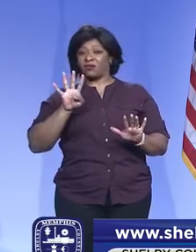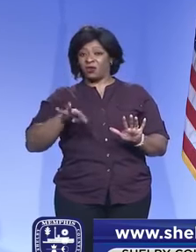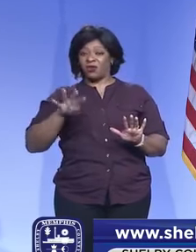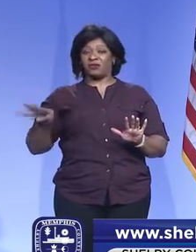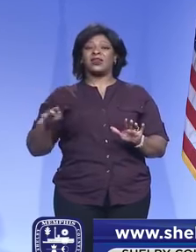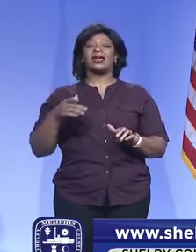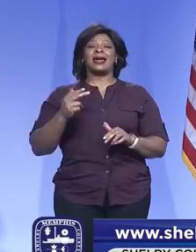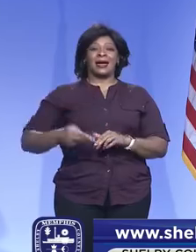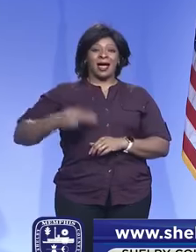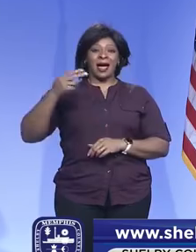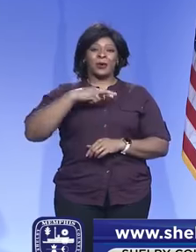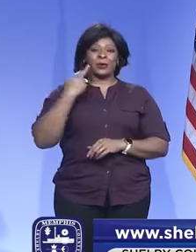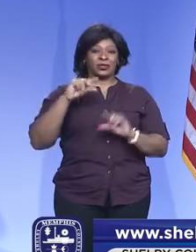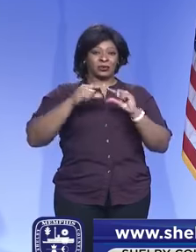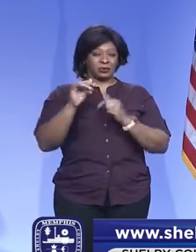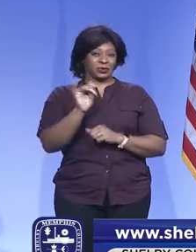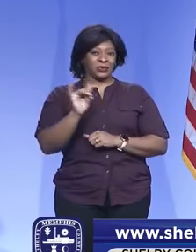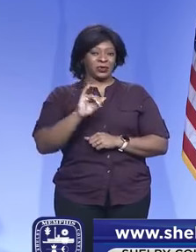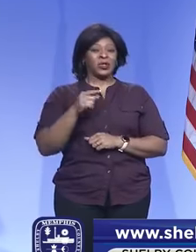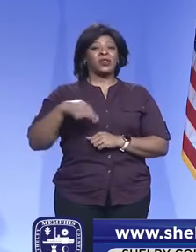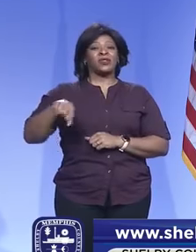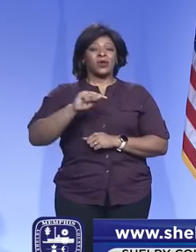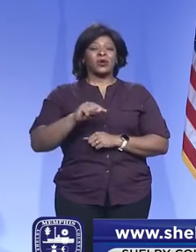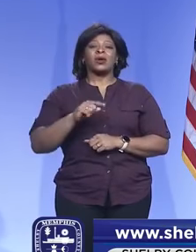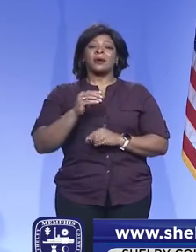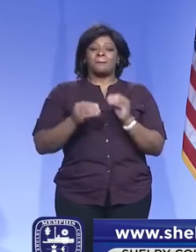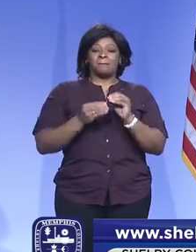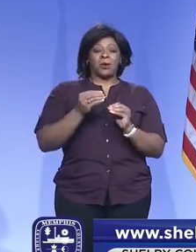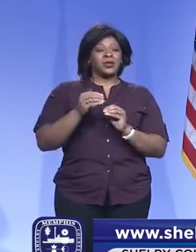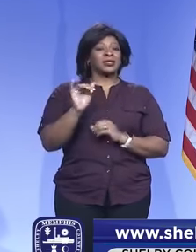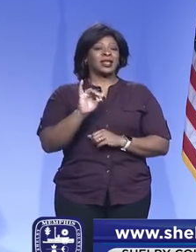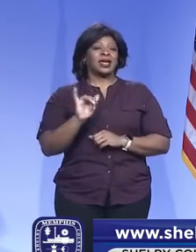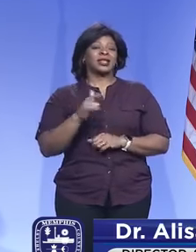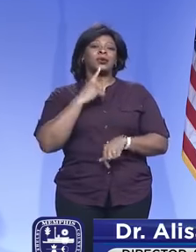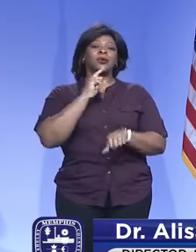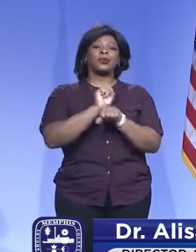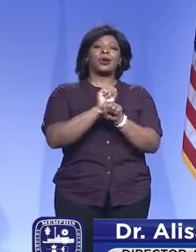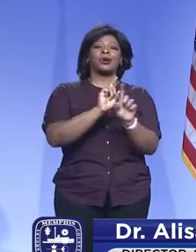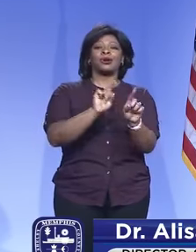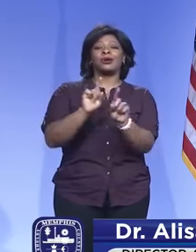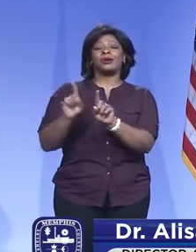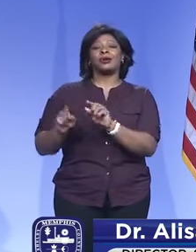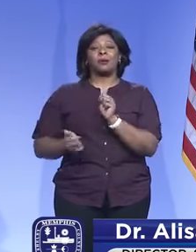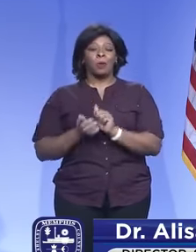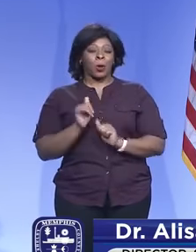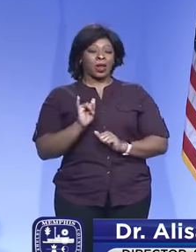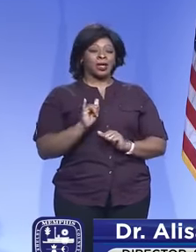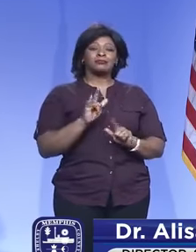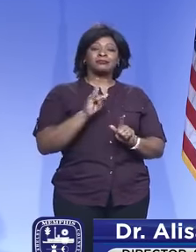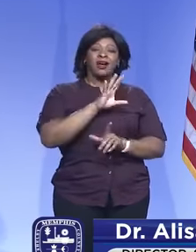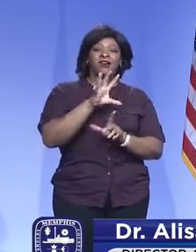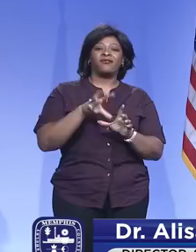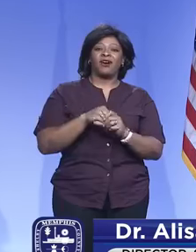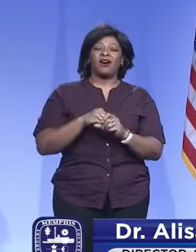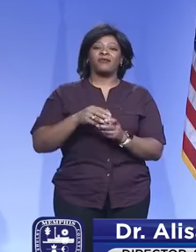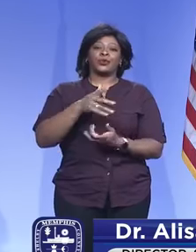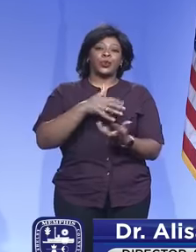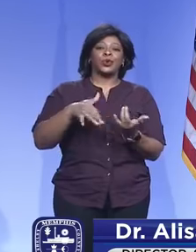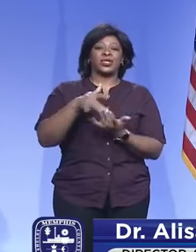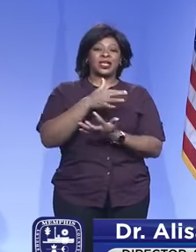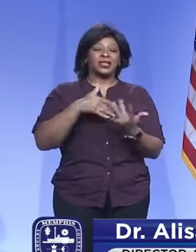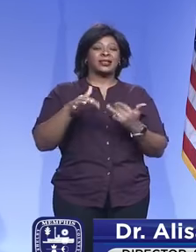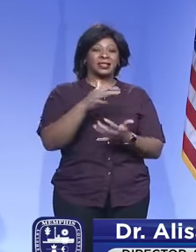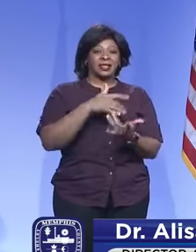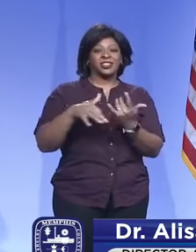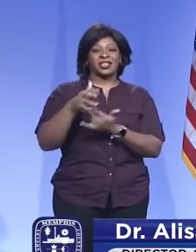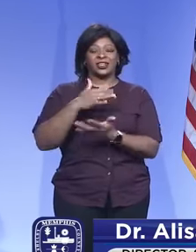at-risk group. Those are individuals that are more likely to be in the workplace, more likely to be engaged in social